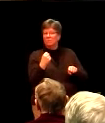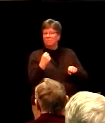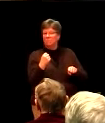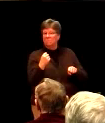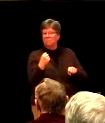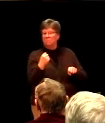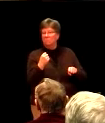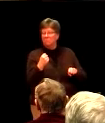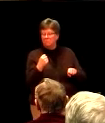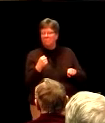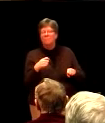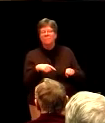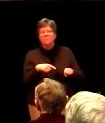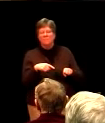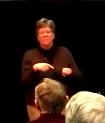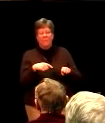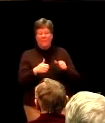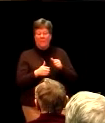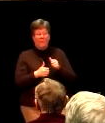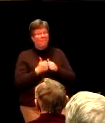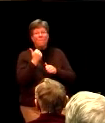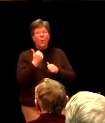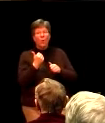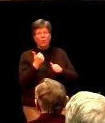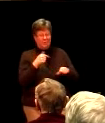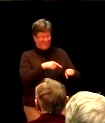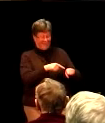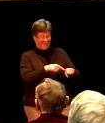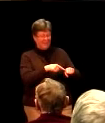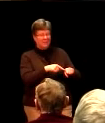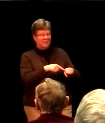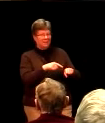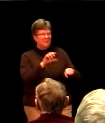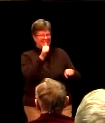frozen has been frozen for about 10,000 or more years.